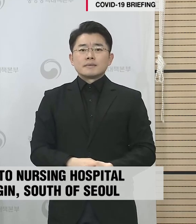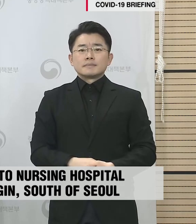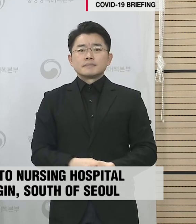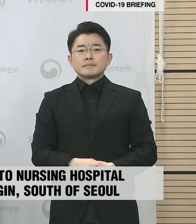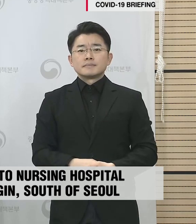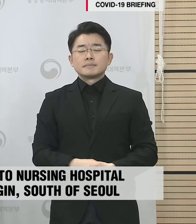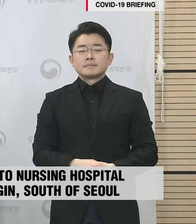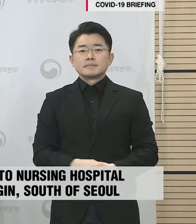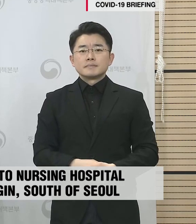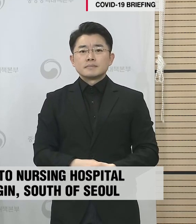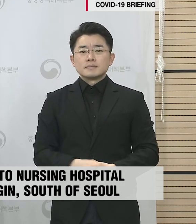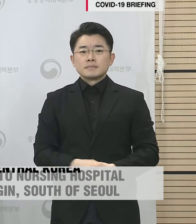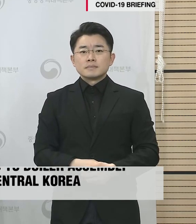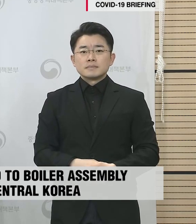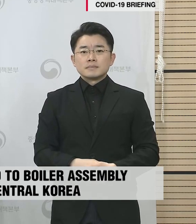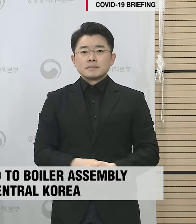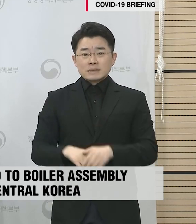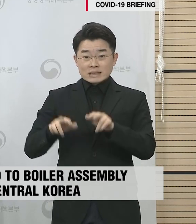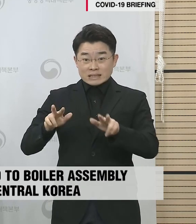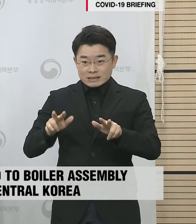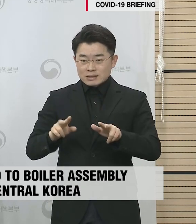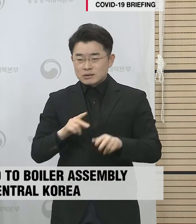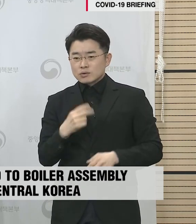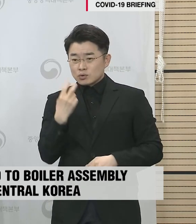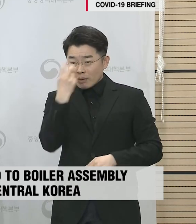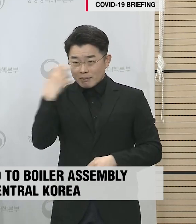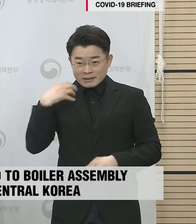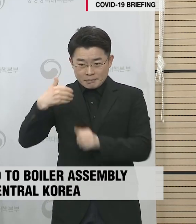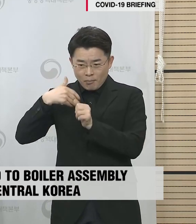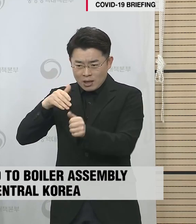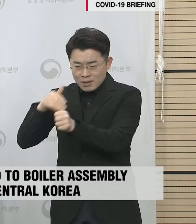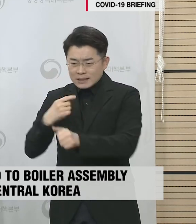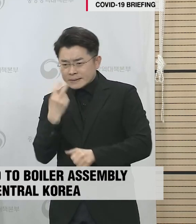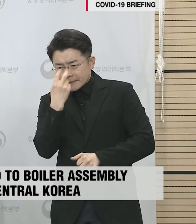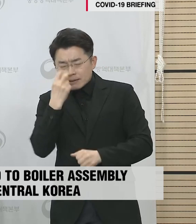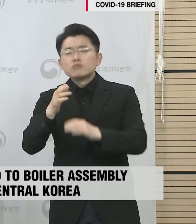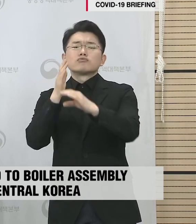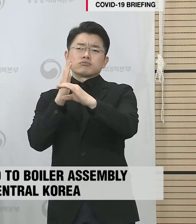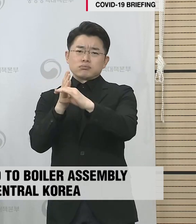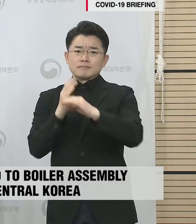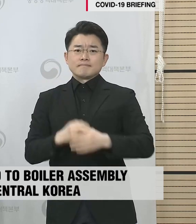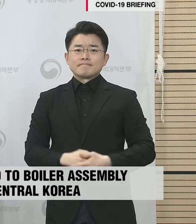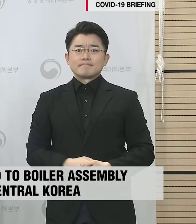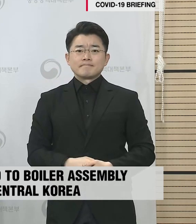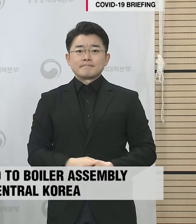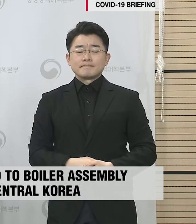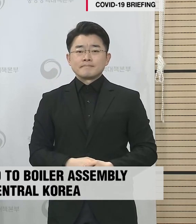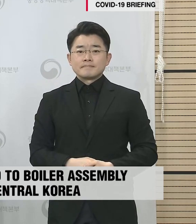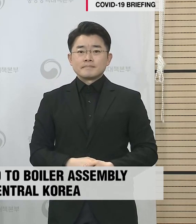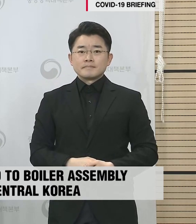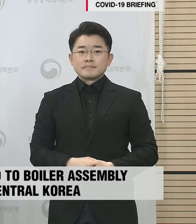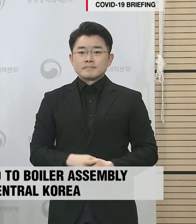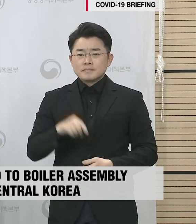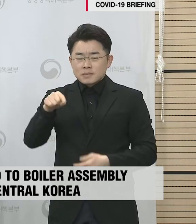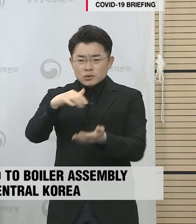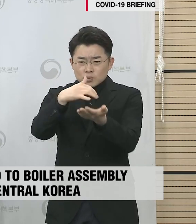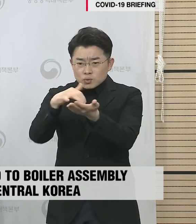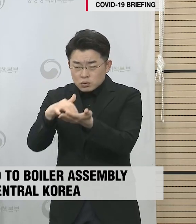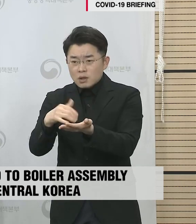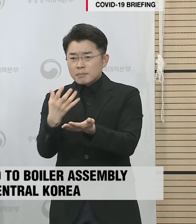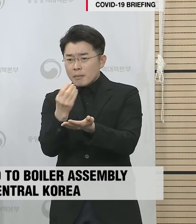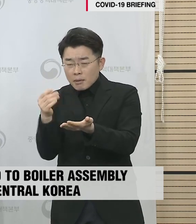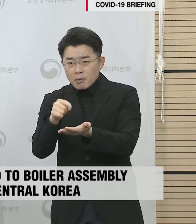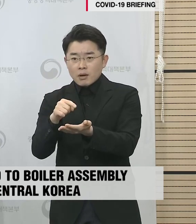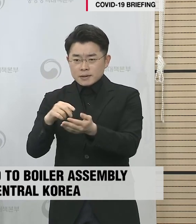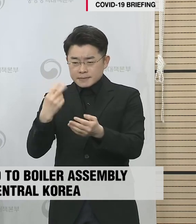80 confirmed cases, and these testing centers were targeted for foreign workers, foreigners. And as